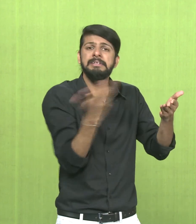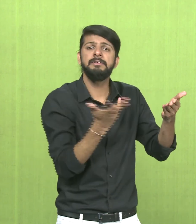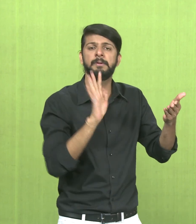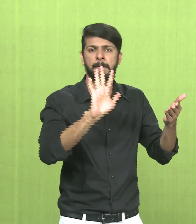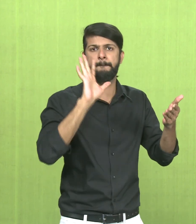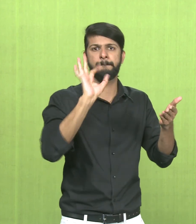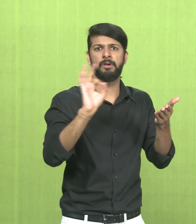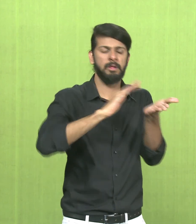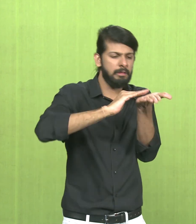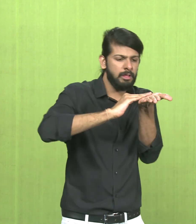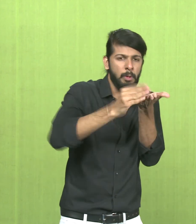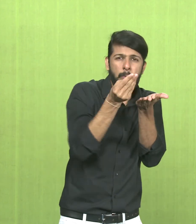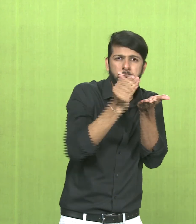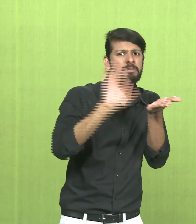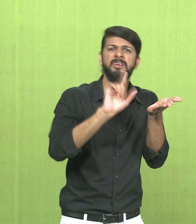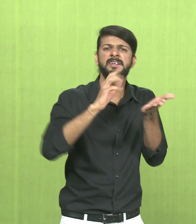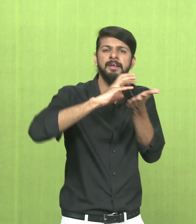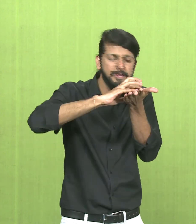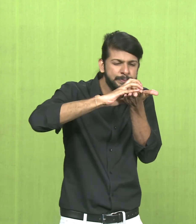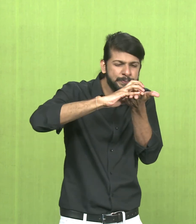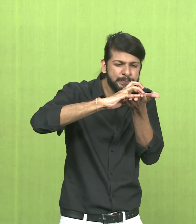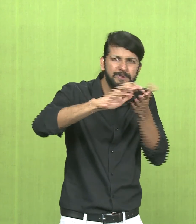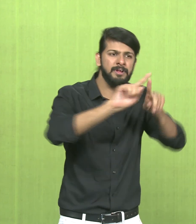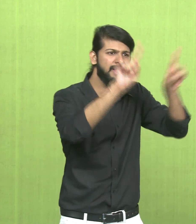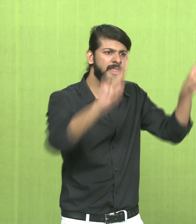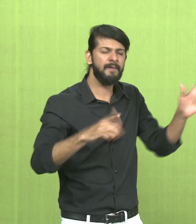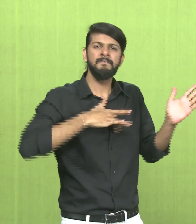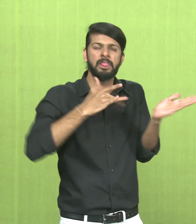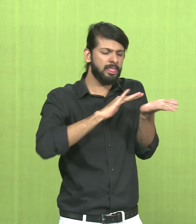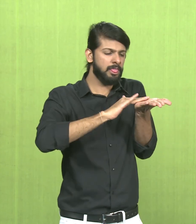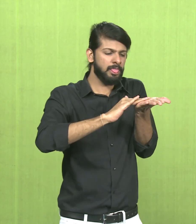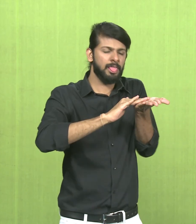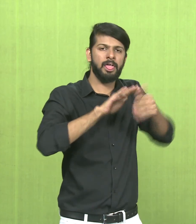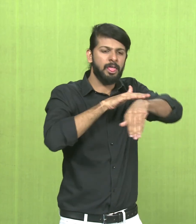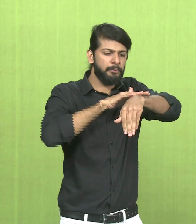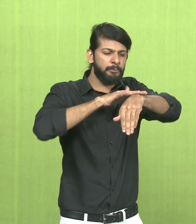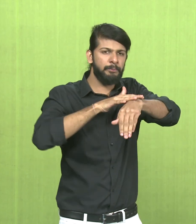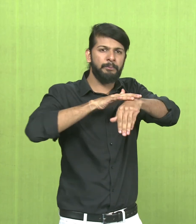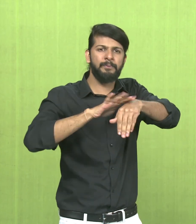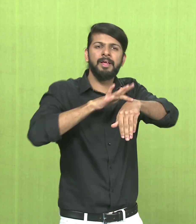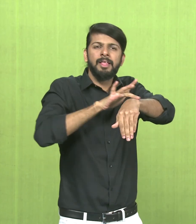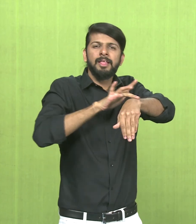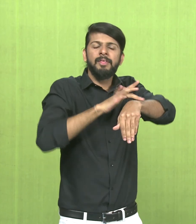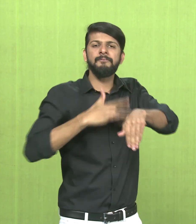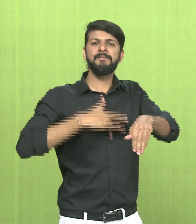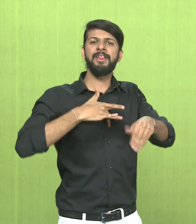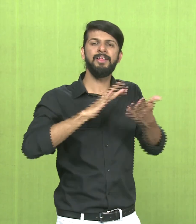Also, charcoal paper gives great results on grainy, textured paper and canvas, not